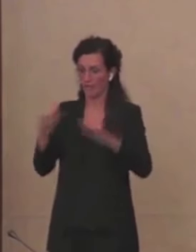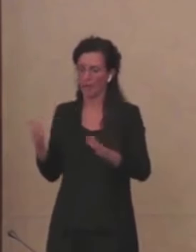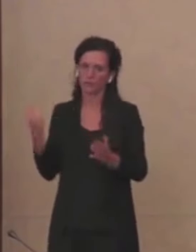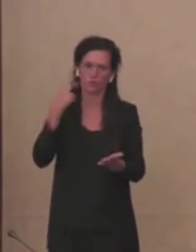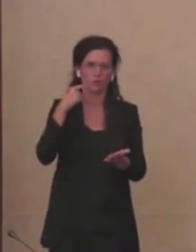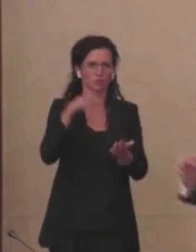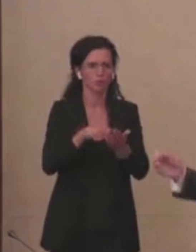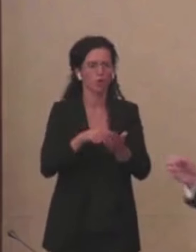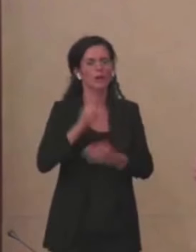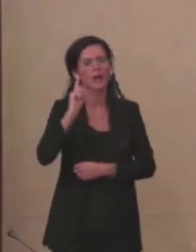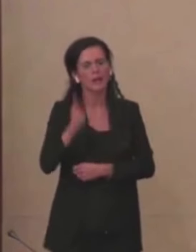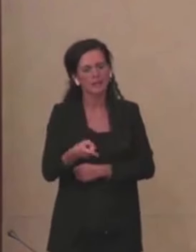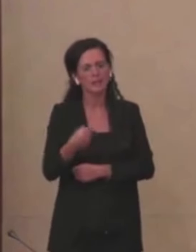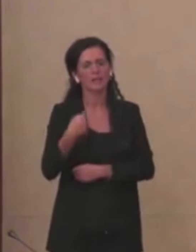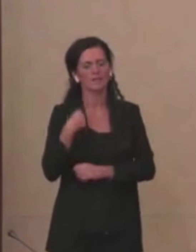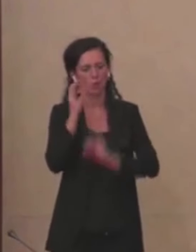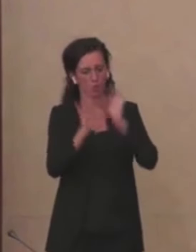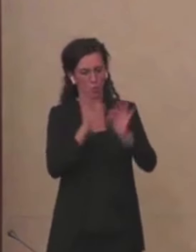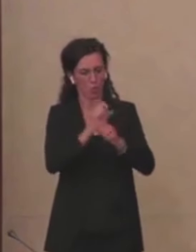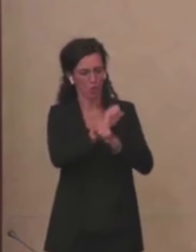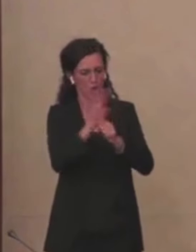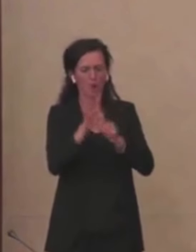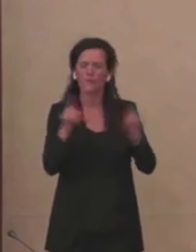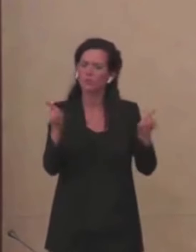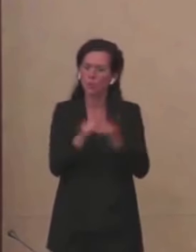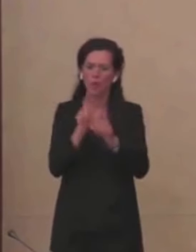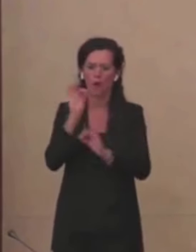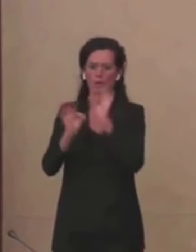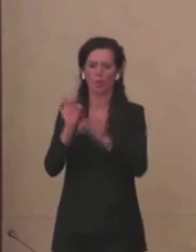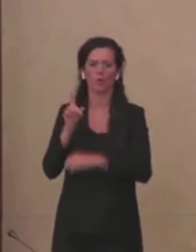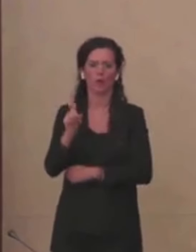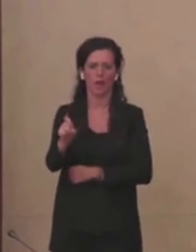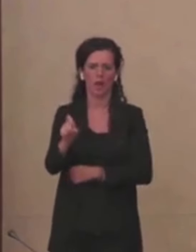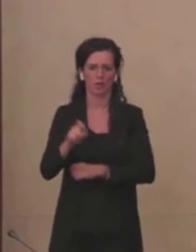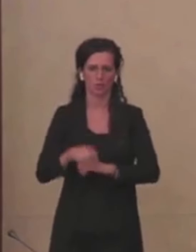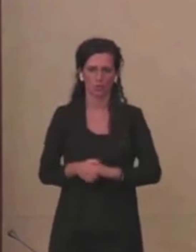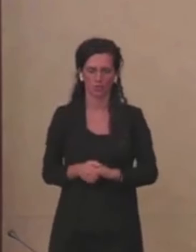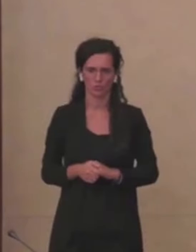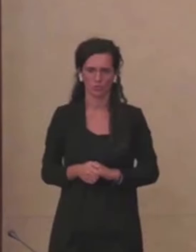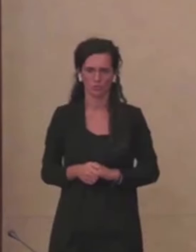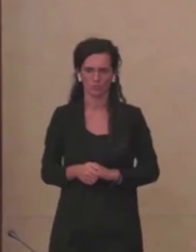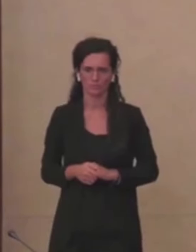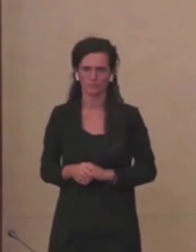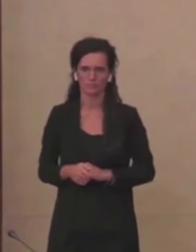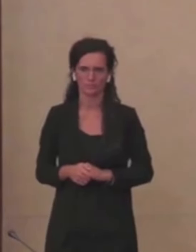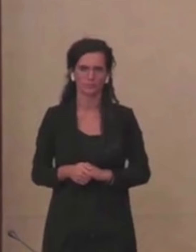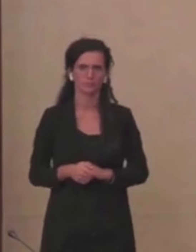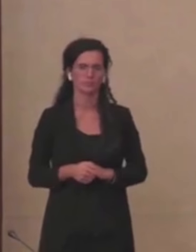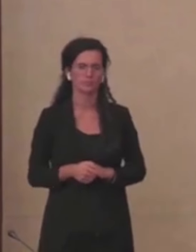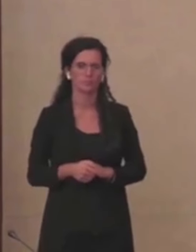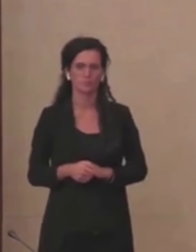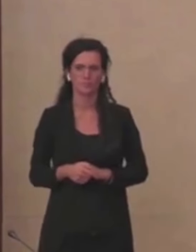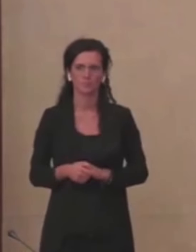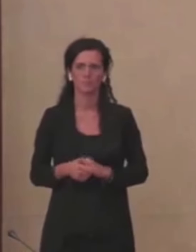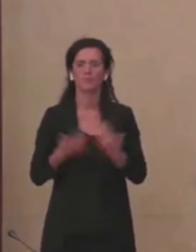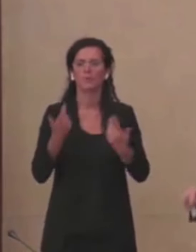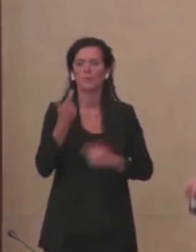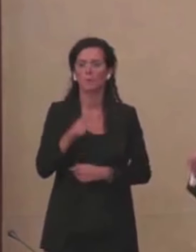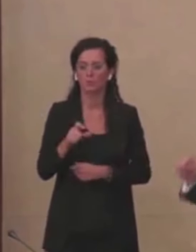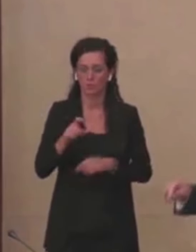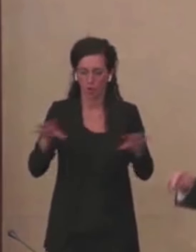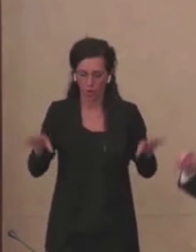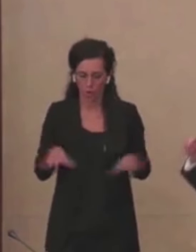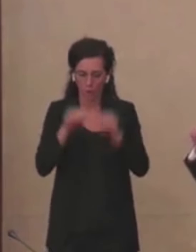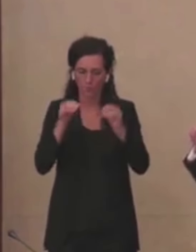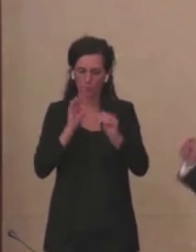Because I will tell you, nobody will start cancer therapy, at least in the United States, without knowing